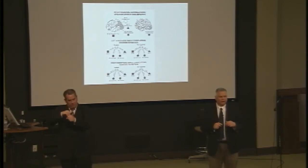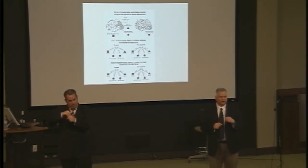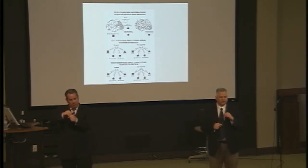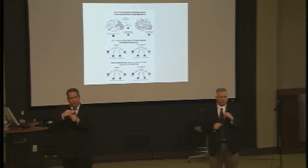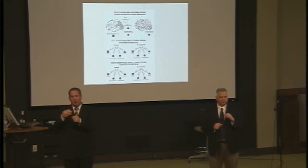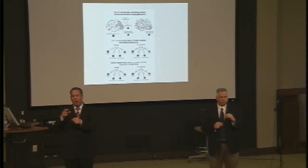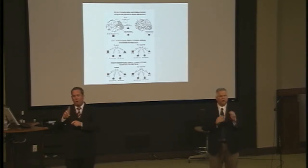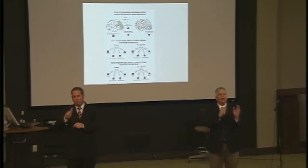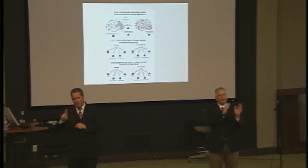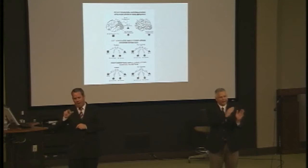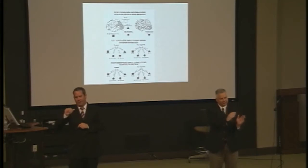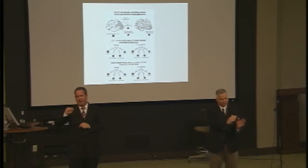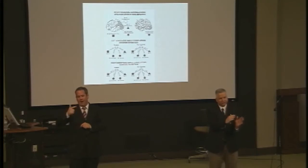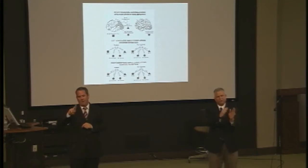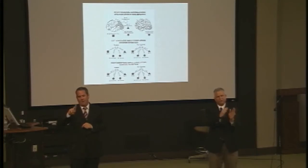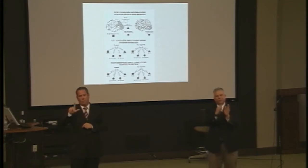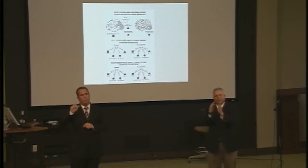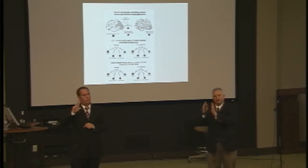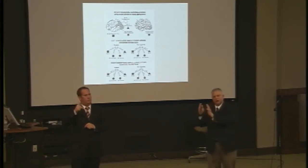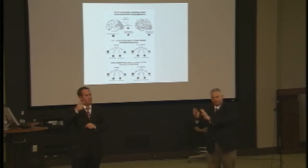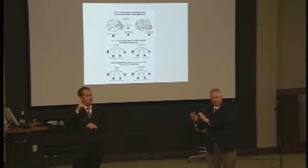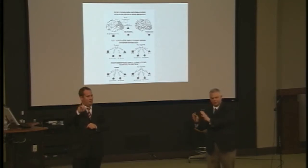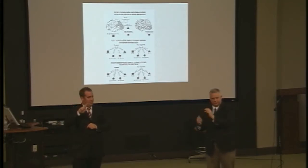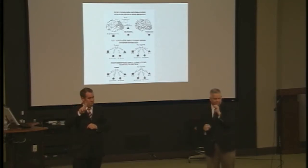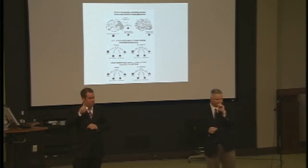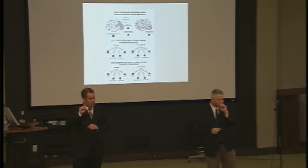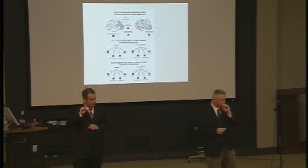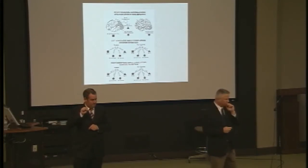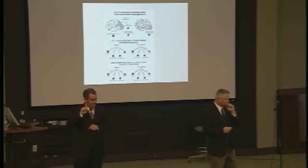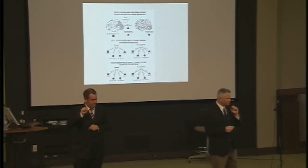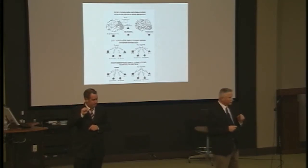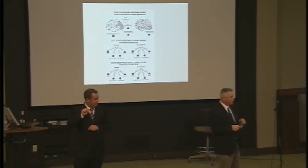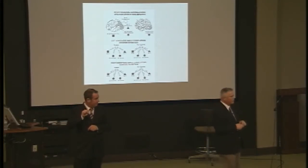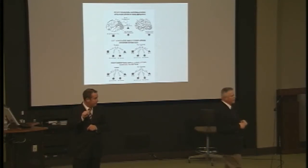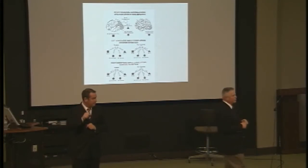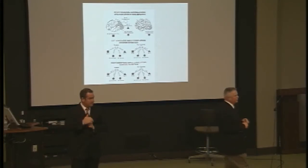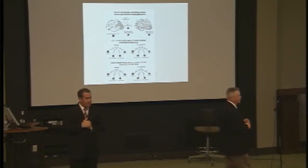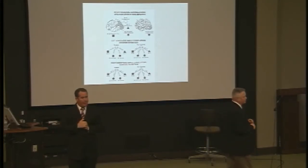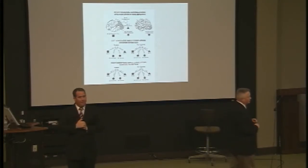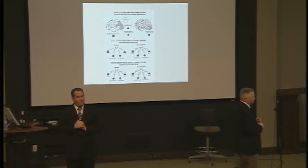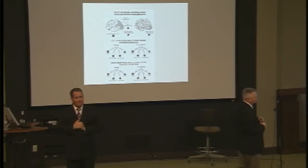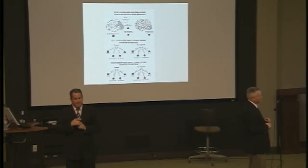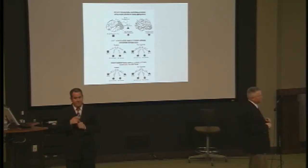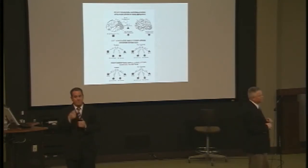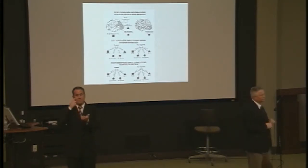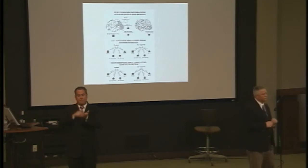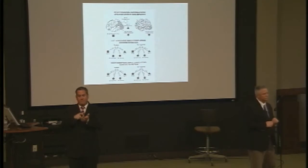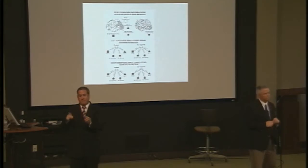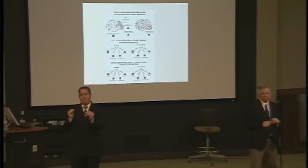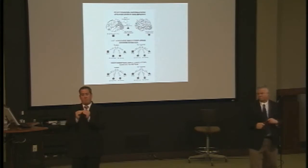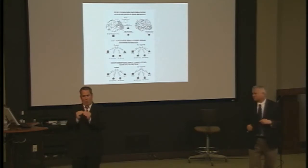in dyslexics than control, again suggesting a shift to the non-dominant hemisphere.